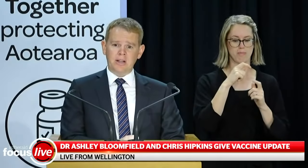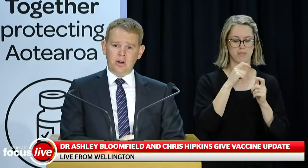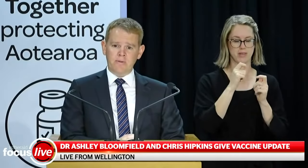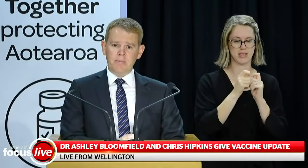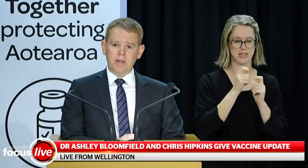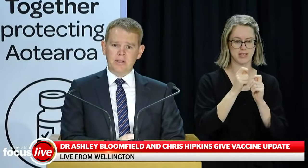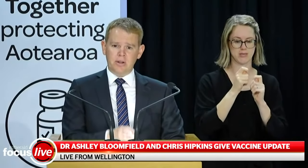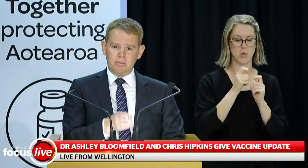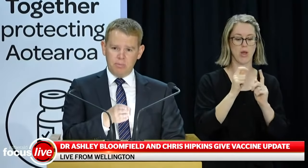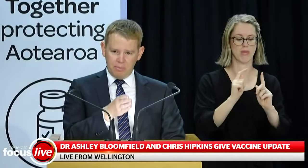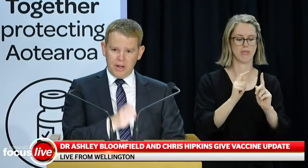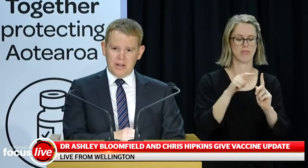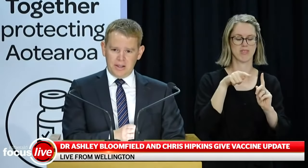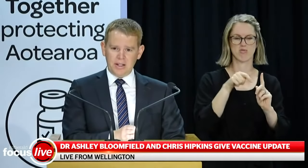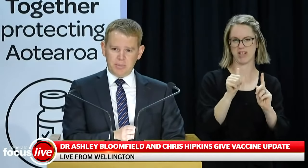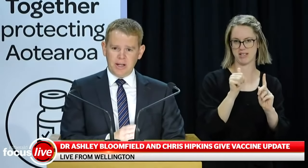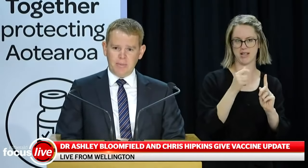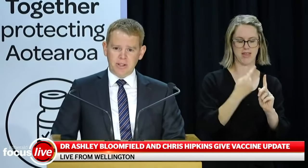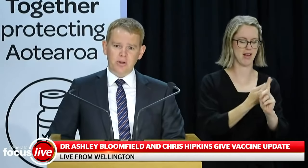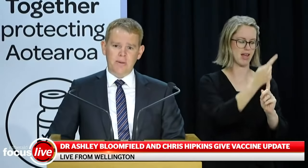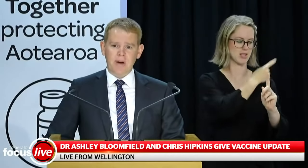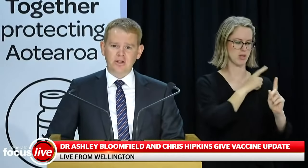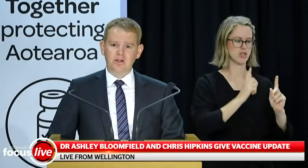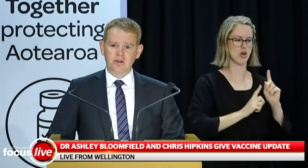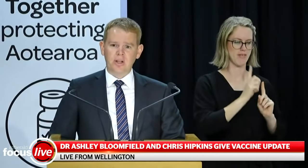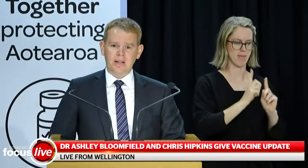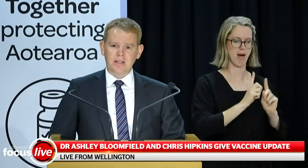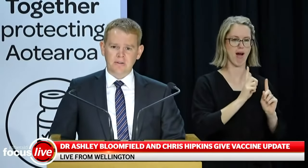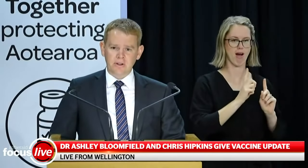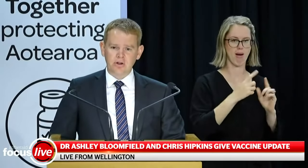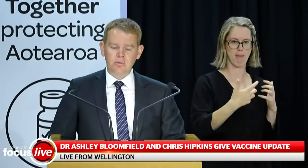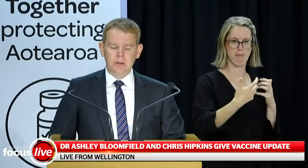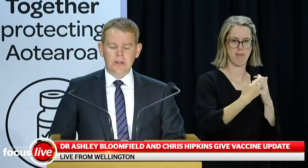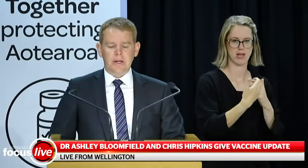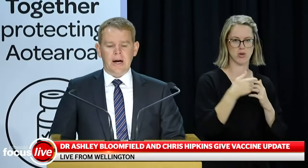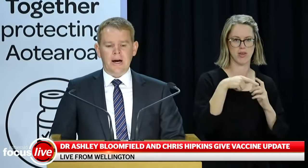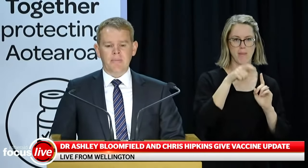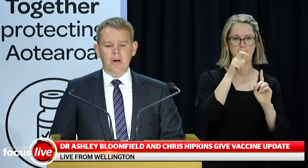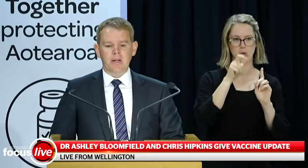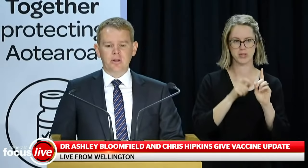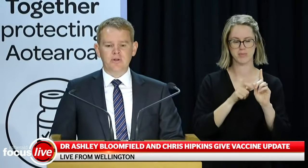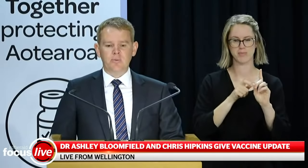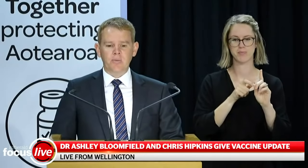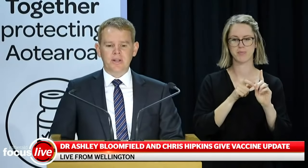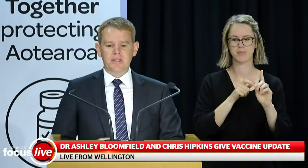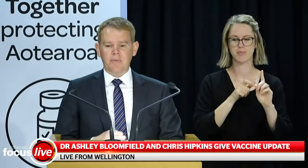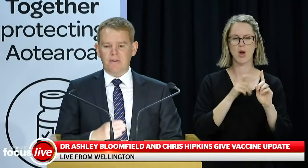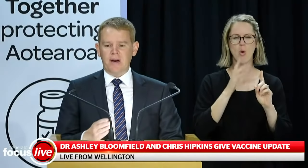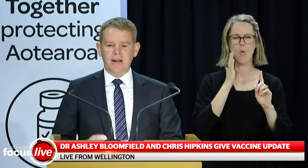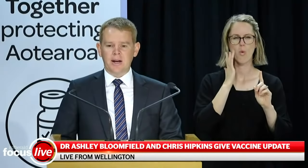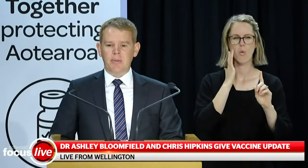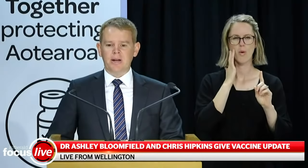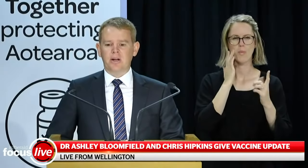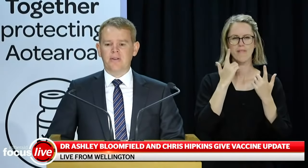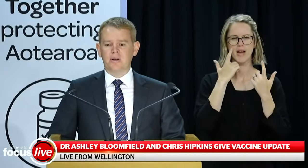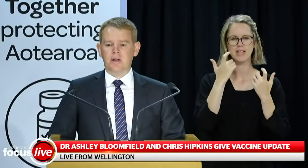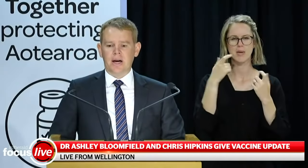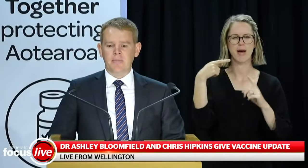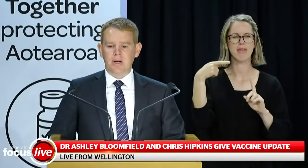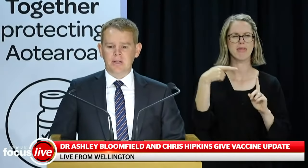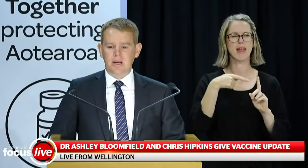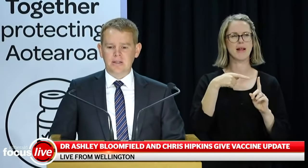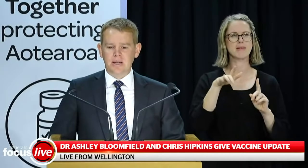was back in November, so that has been absolutely matched to that individual. In terms of when we found out about it, I